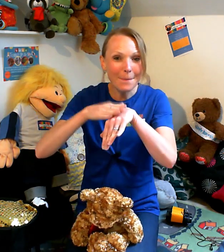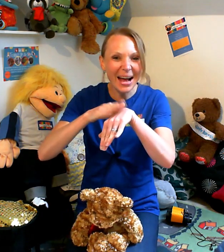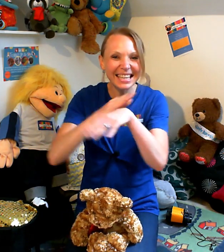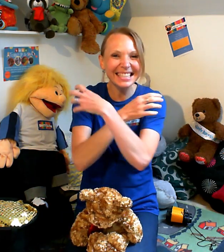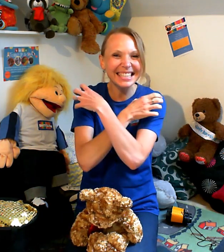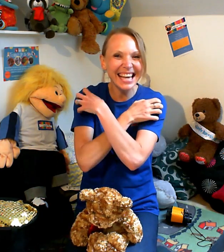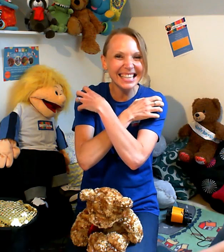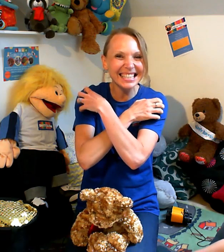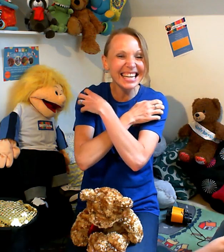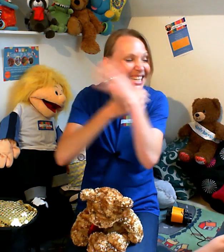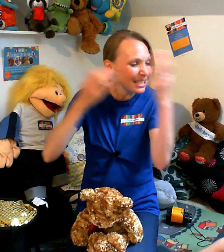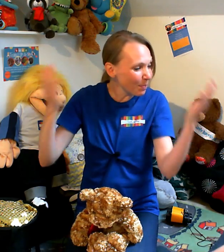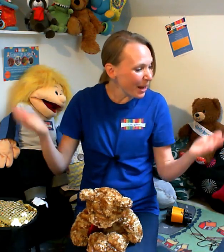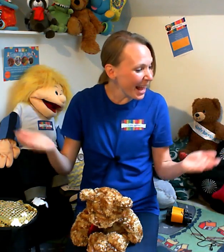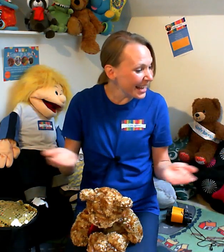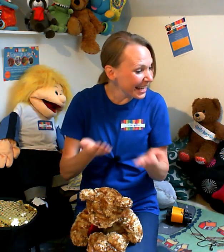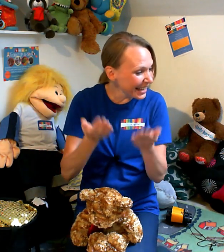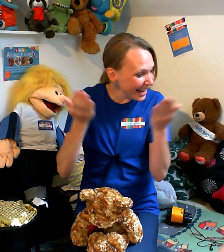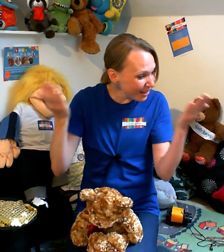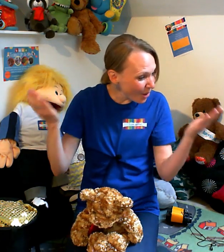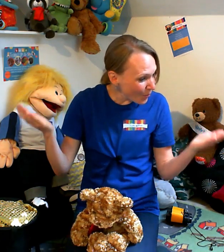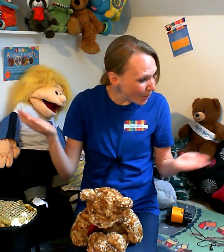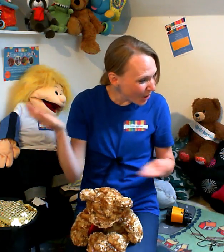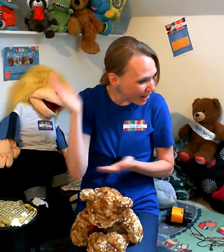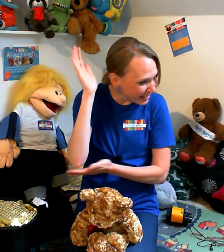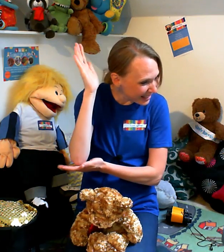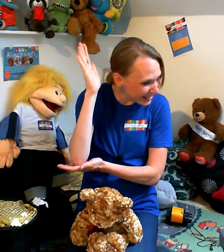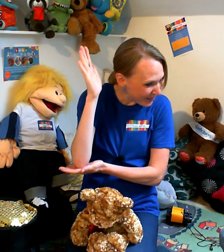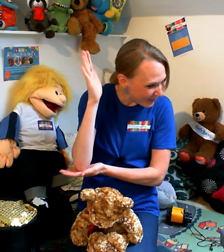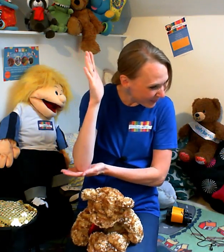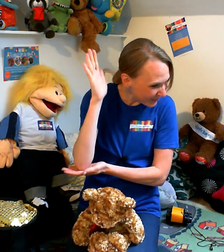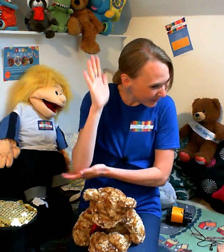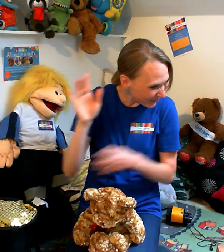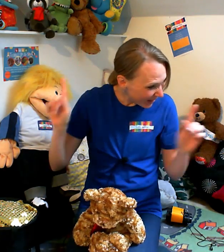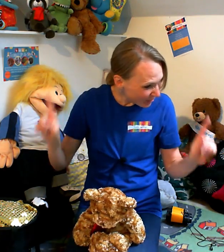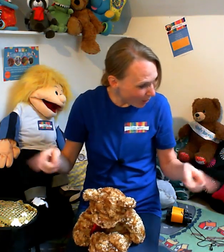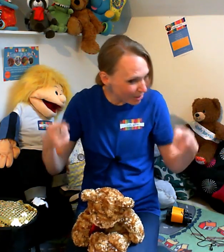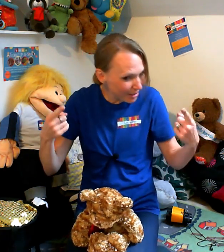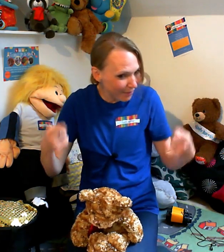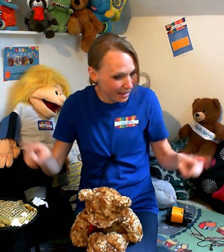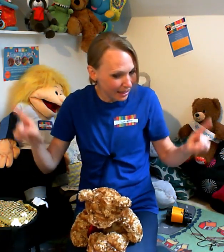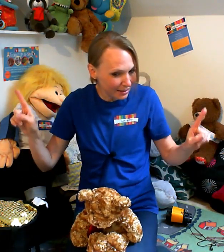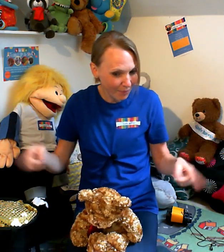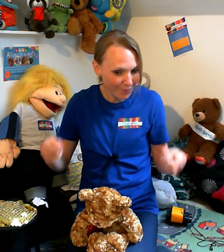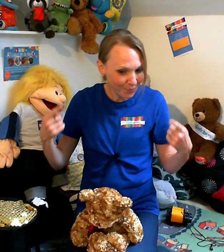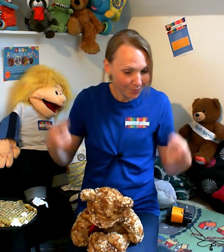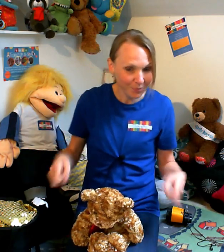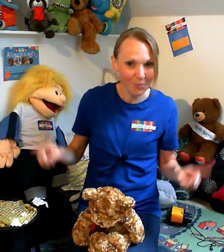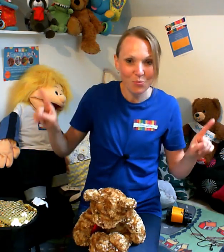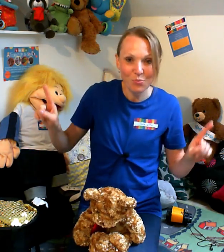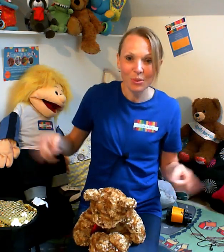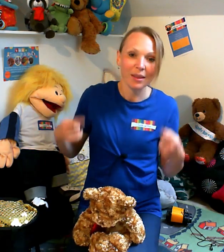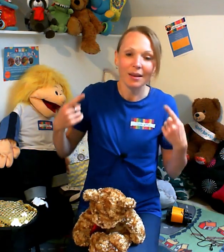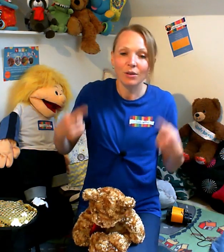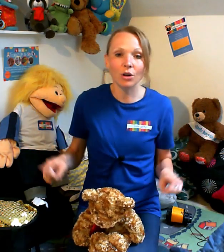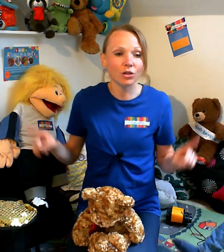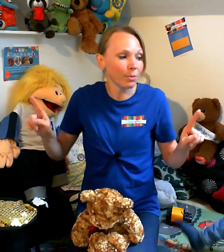bad teddies playing in the woods. Our music fingers. Got some music